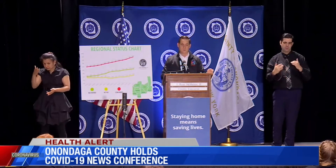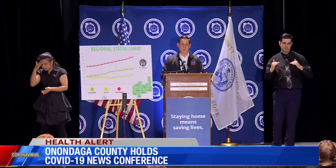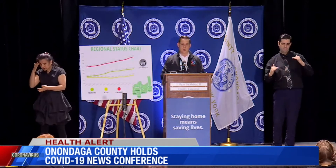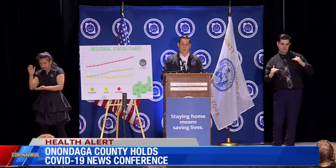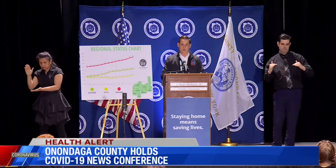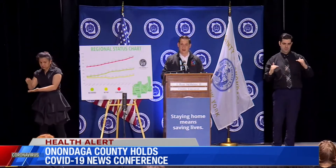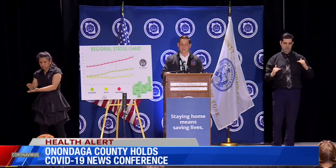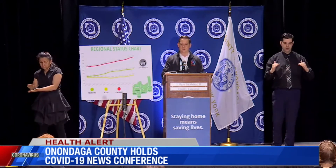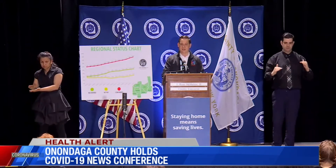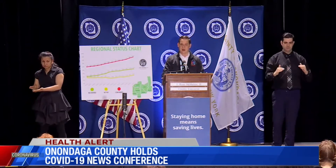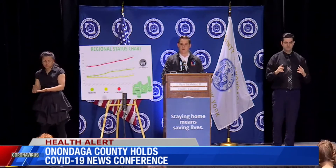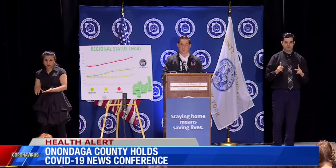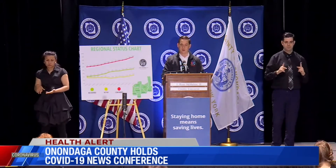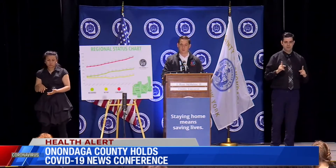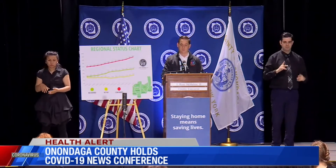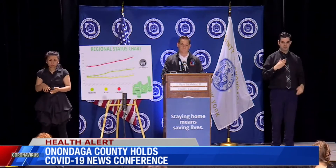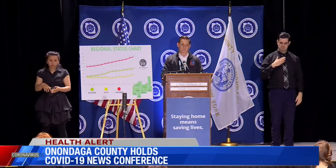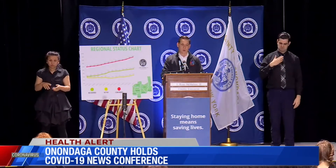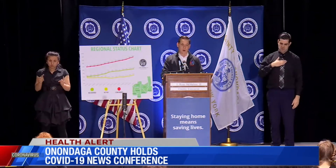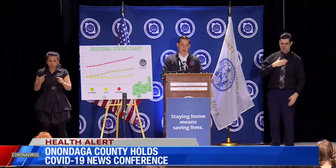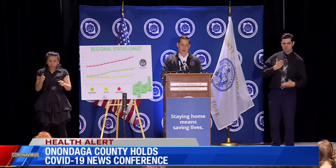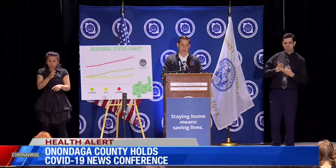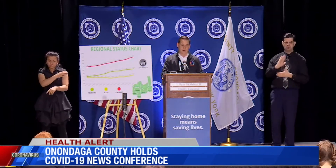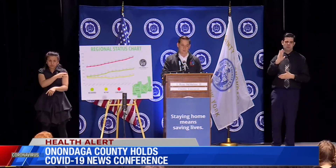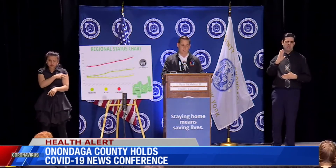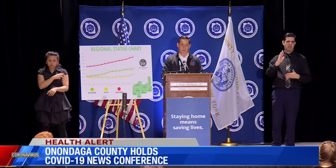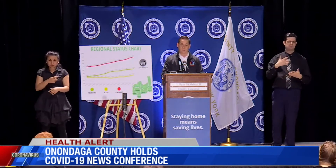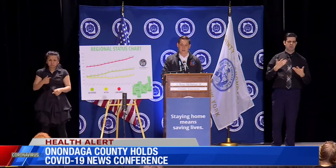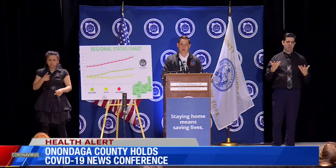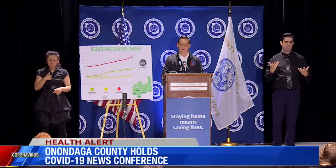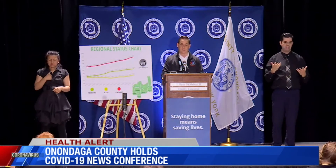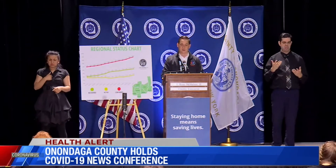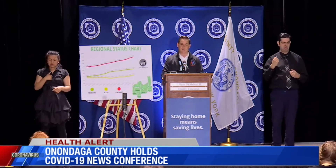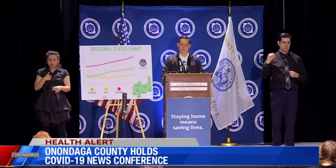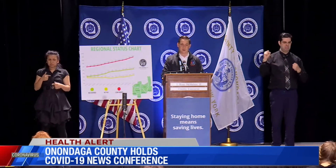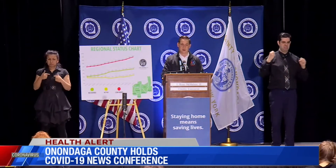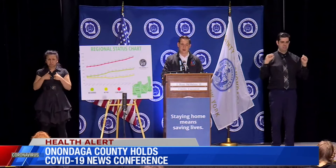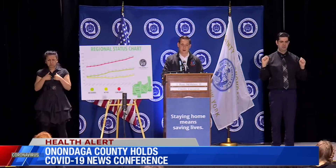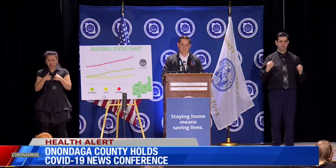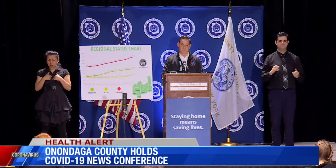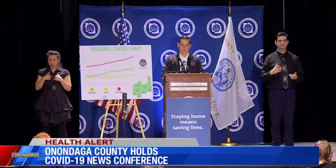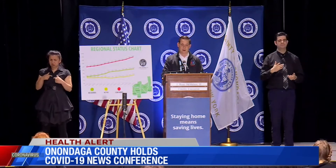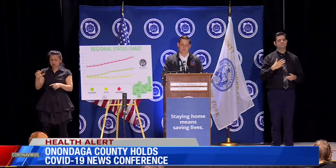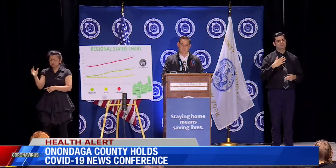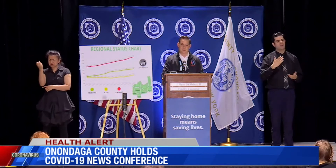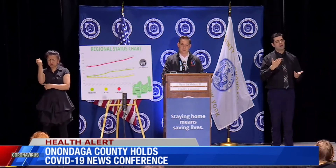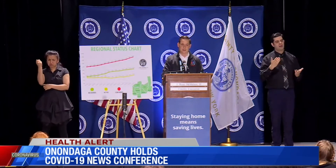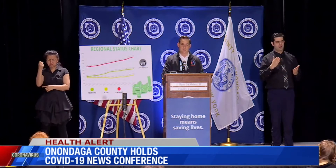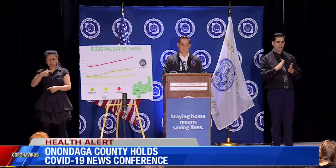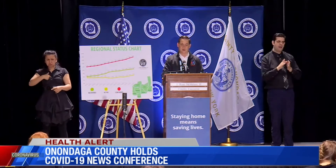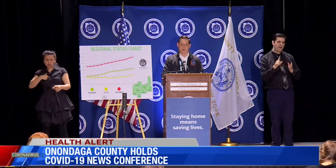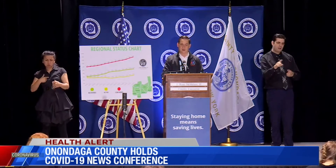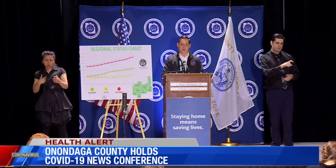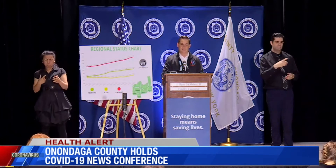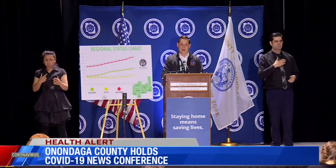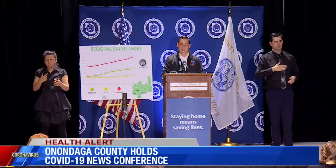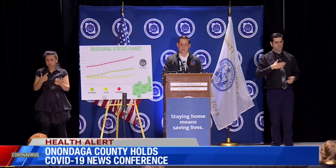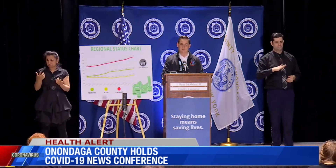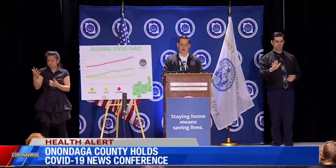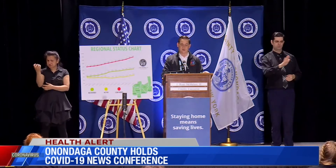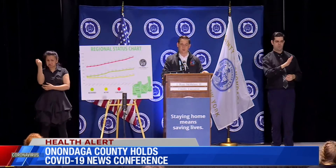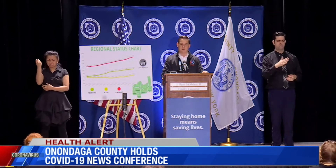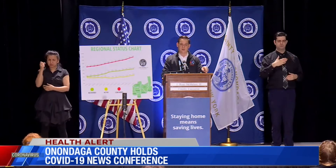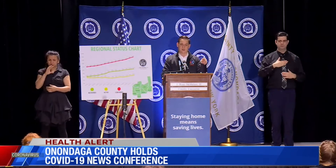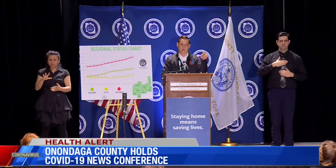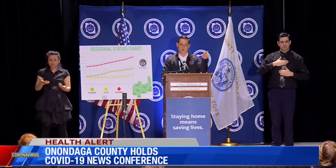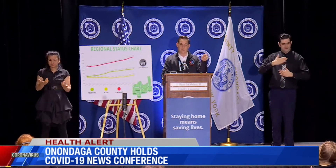liberties. We've asked for sacrifice, and people have sacrificed. But it's not easy.